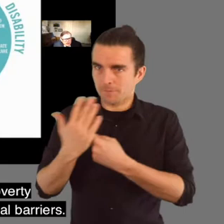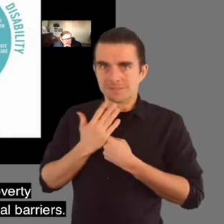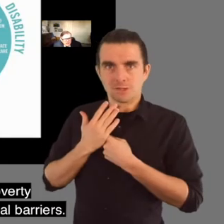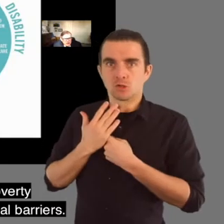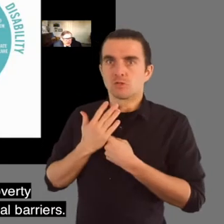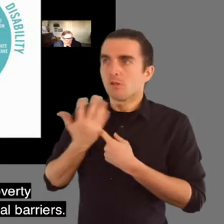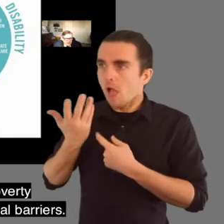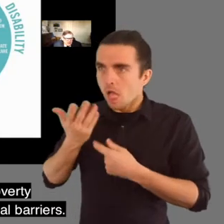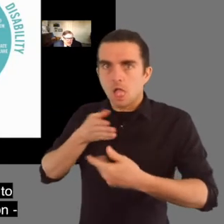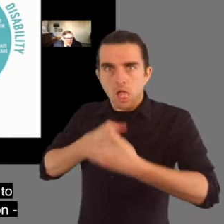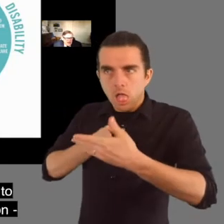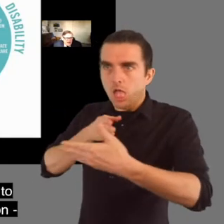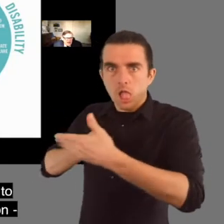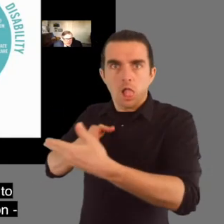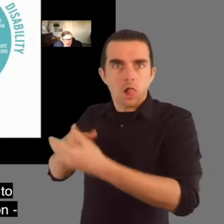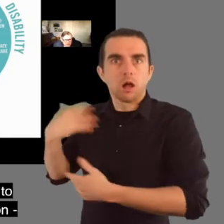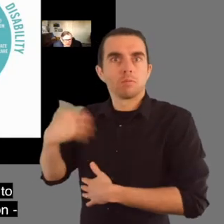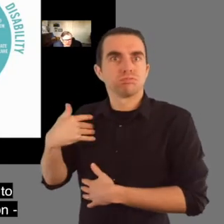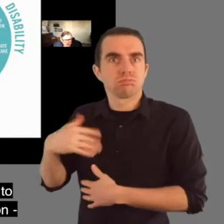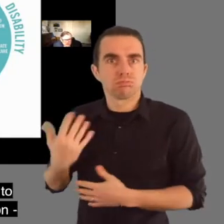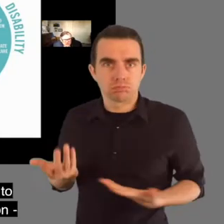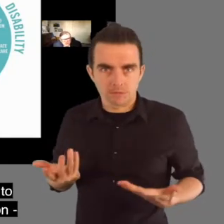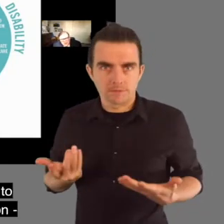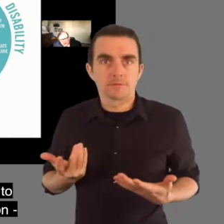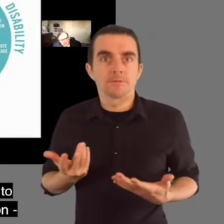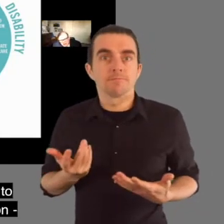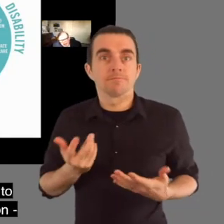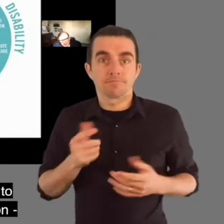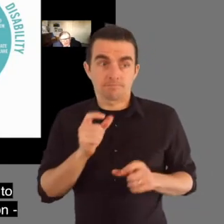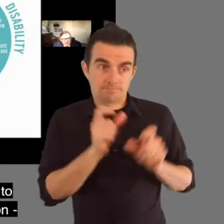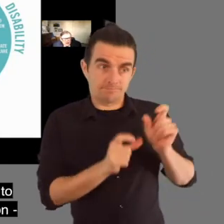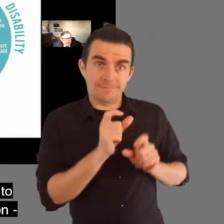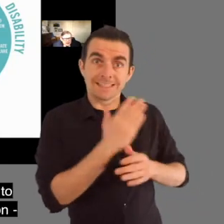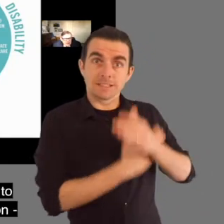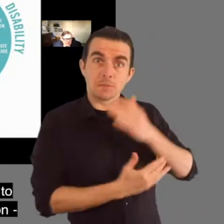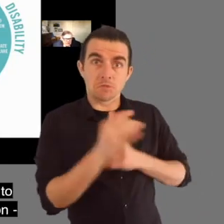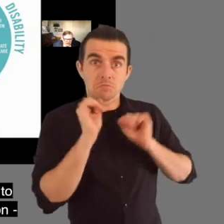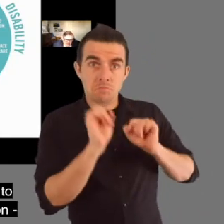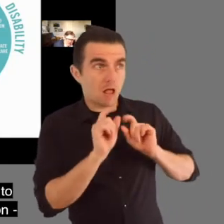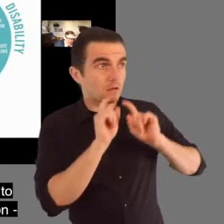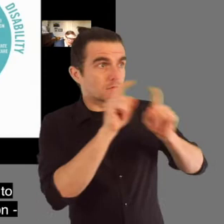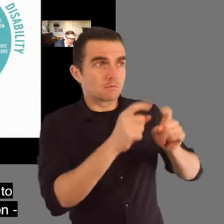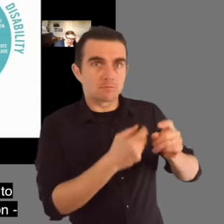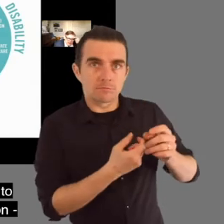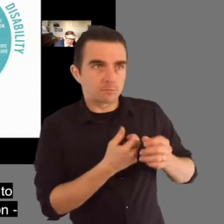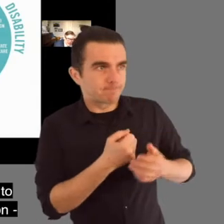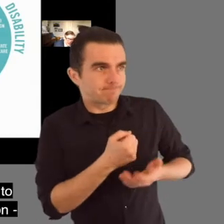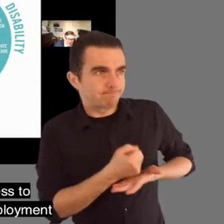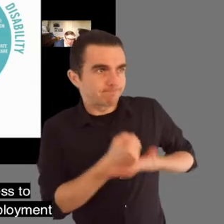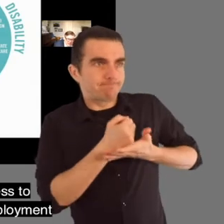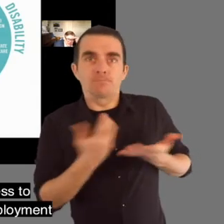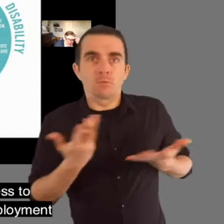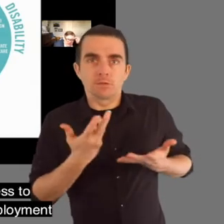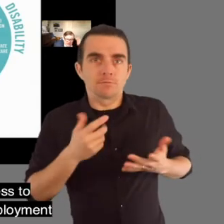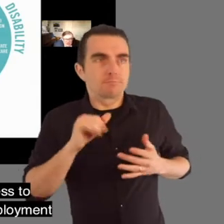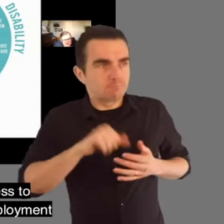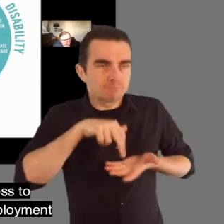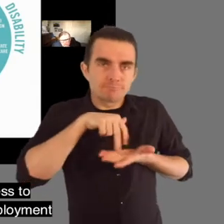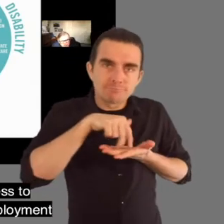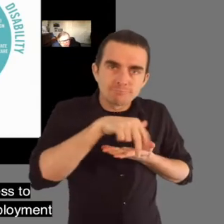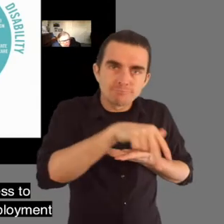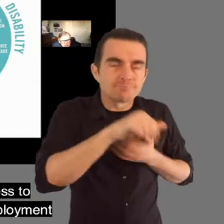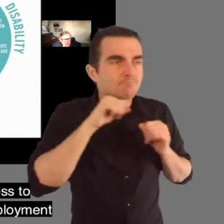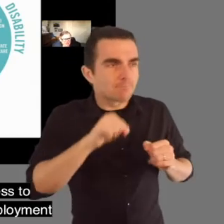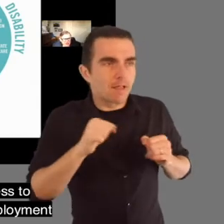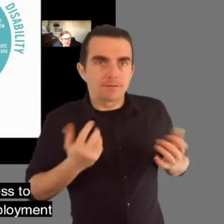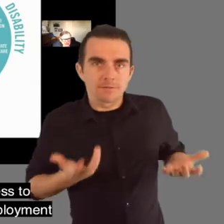and additional barriers. Disabled person is likely to have access to rehabilitation, is not